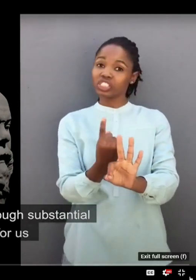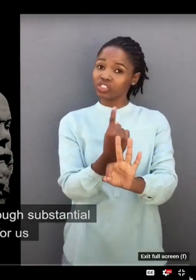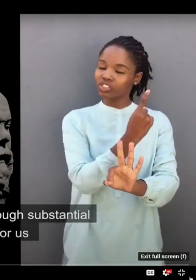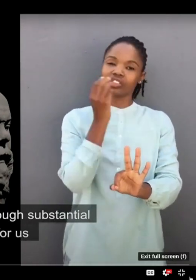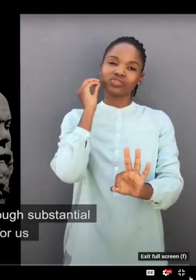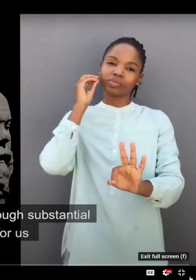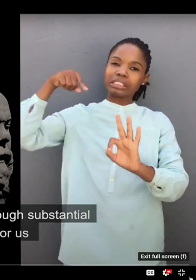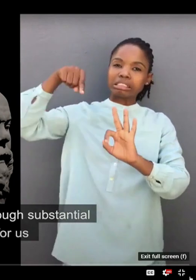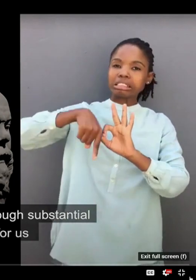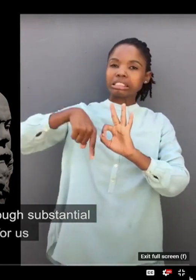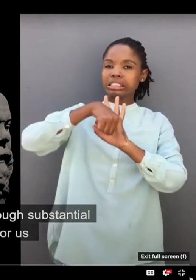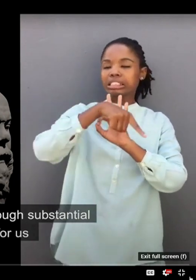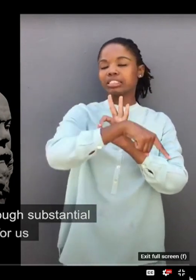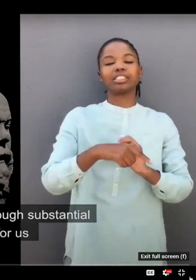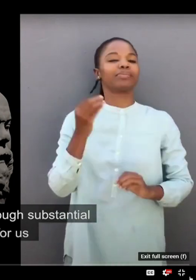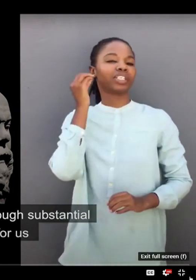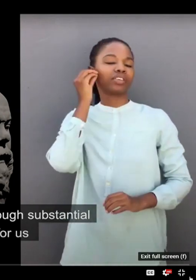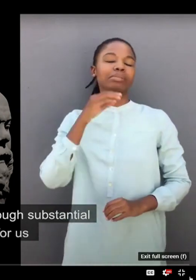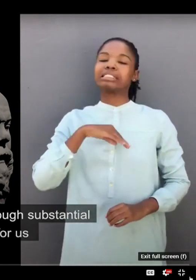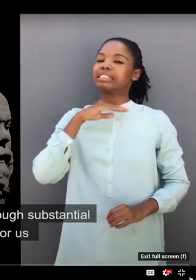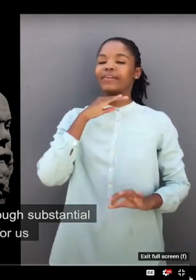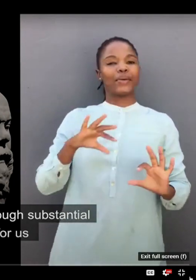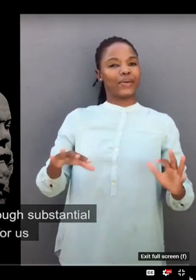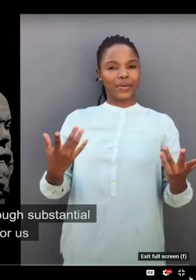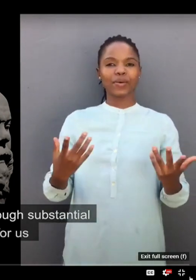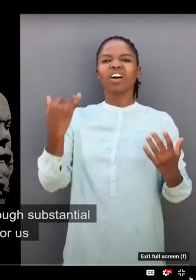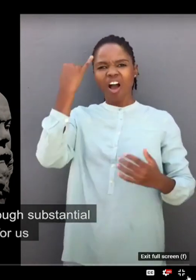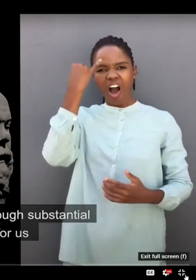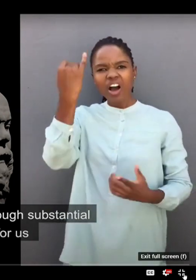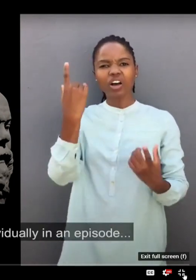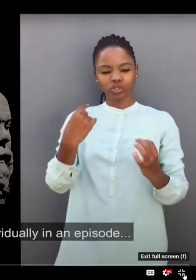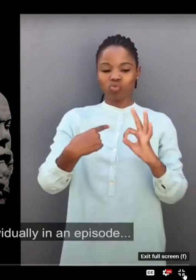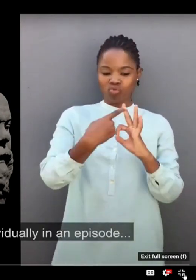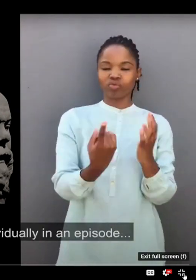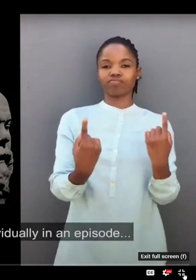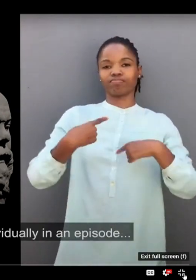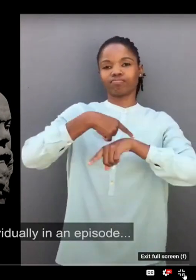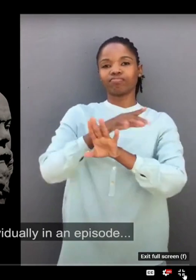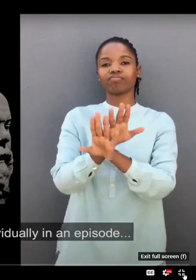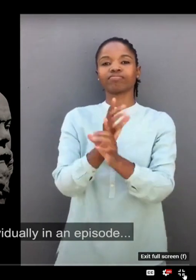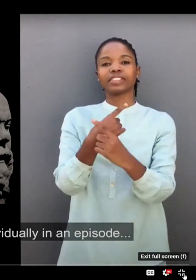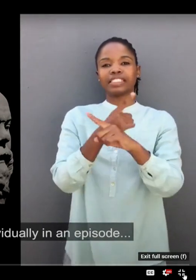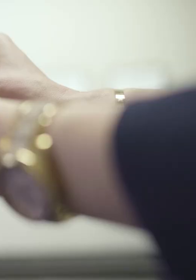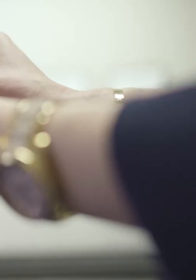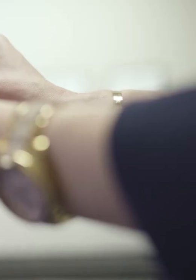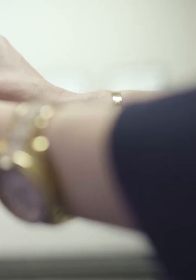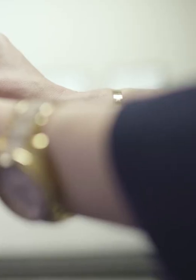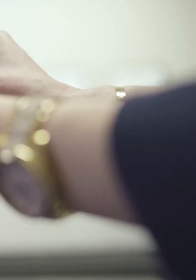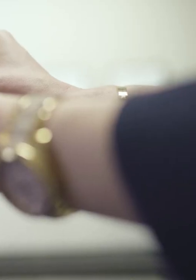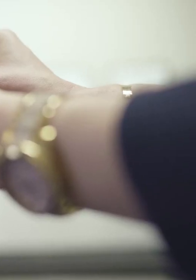someone's vocab. So it's a 360-degree experience of making information as accessible to everyone. What then is the